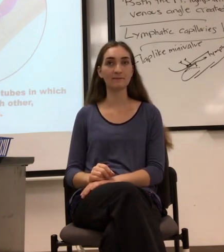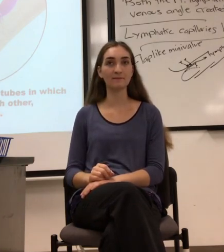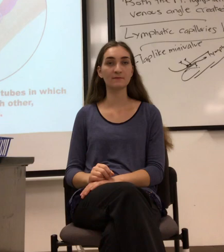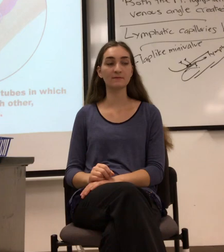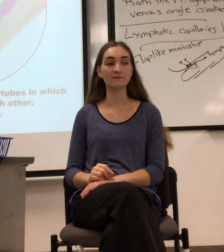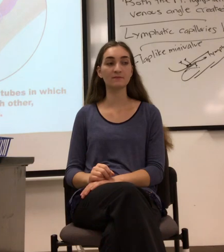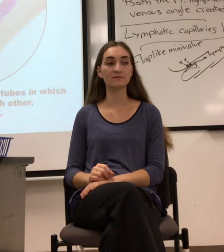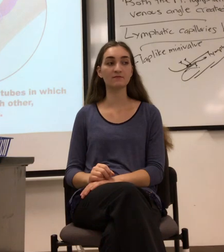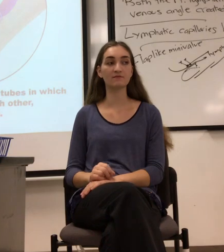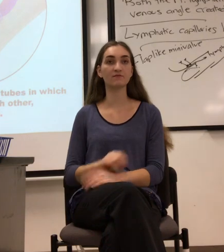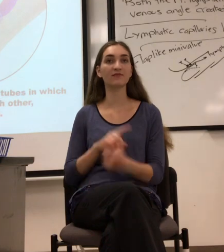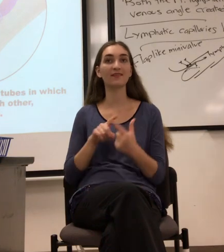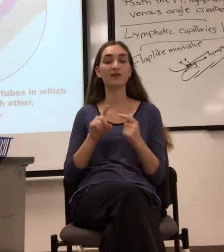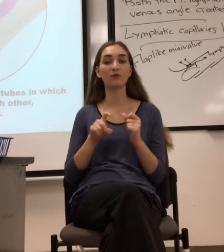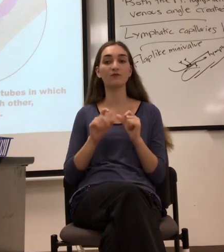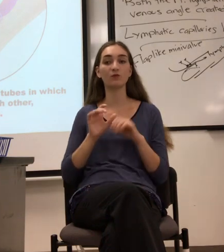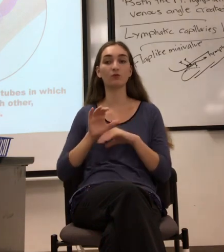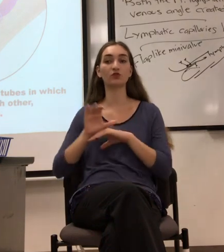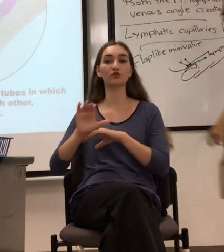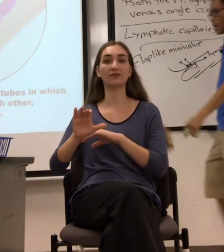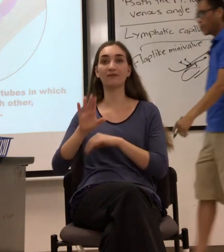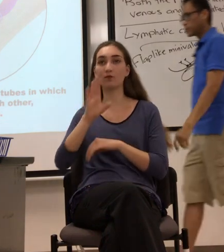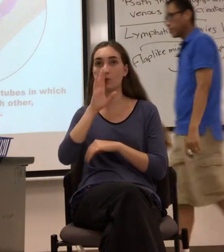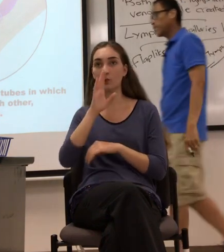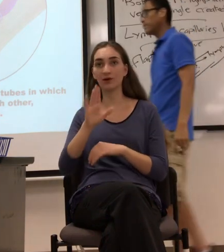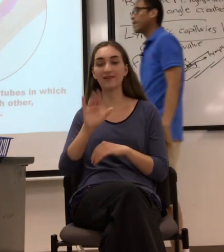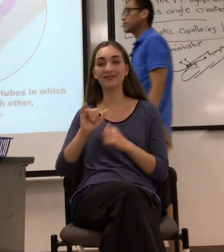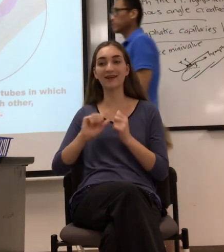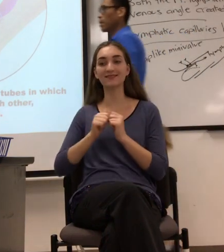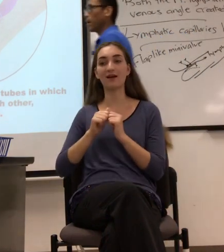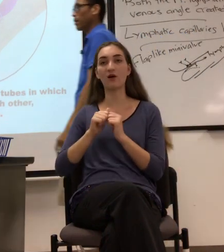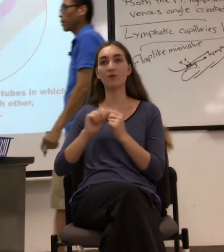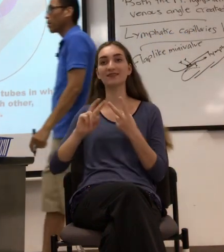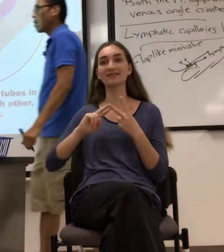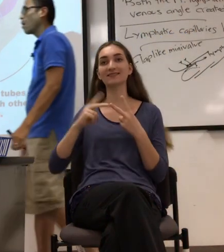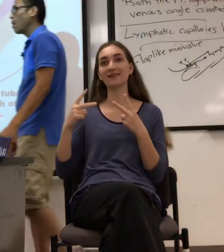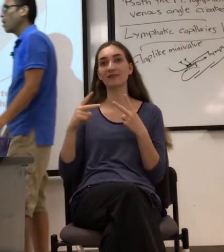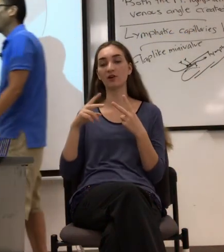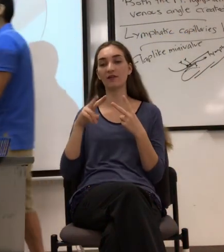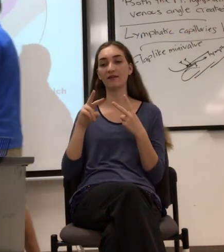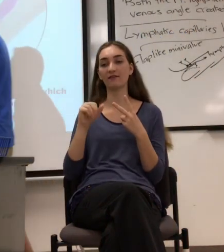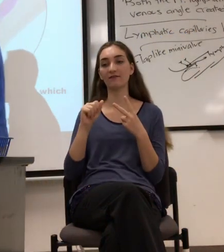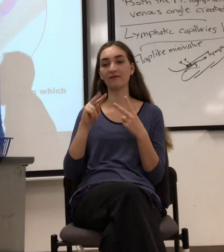But then you have to push it forward, and that's how the secondary valves help. So let me advance the slide here.